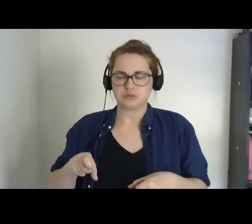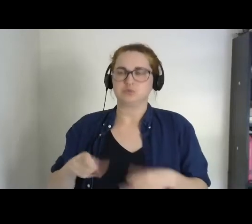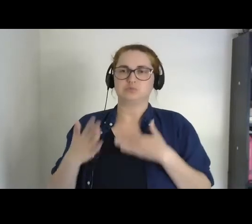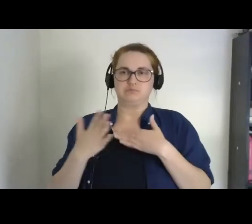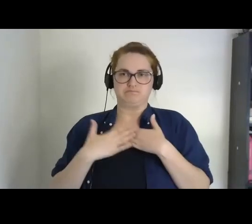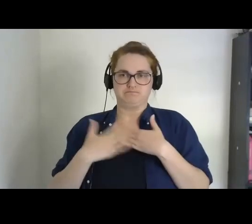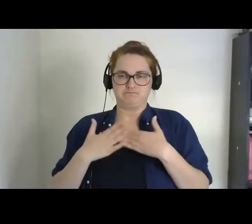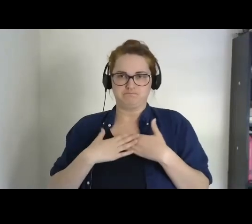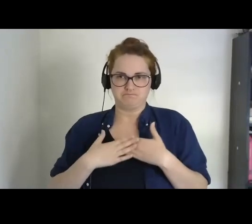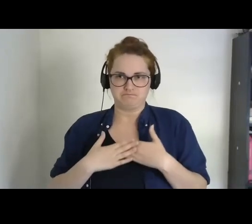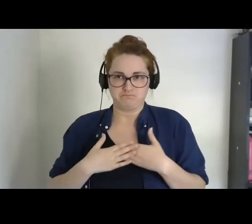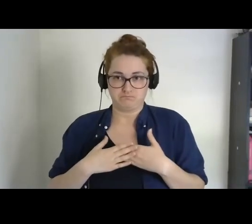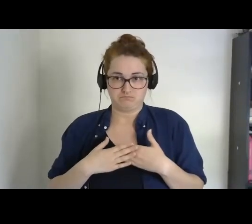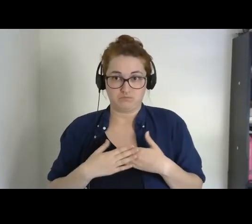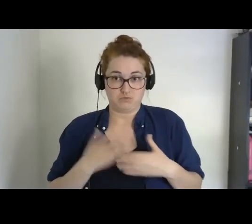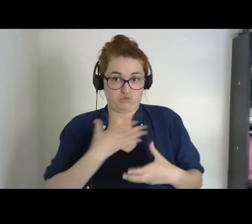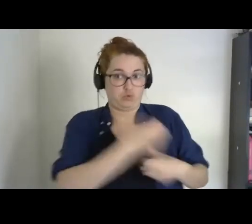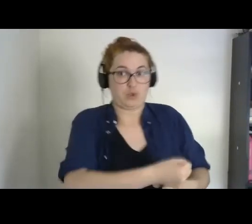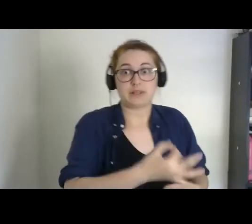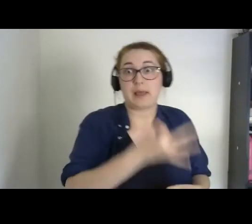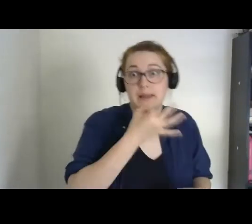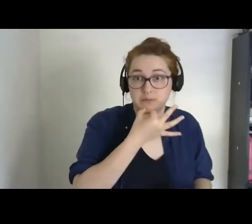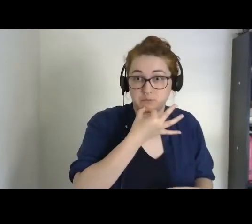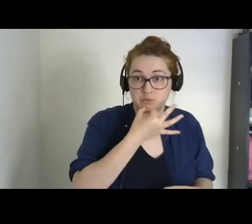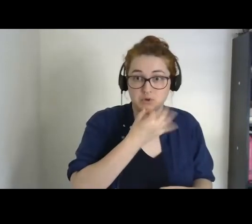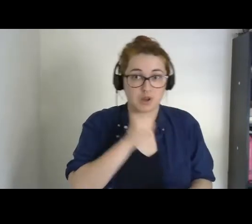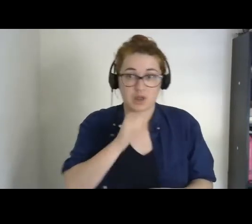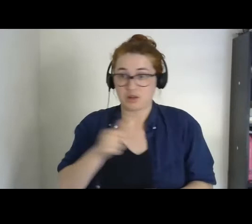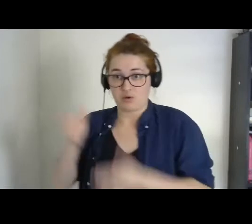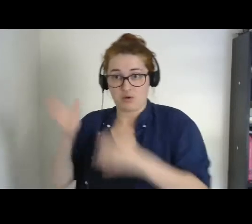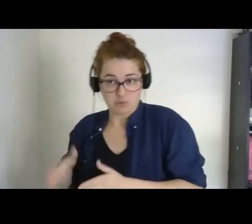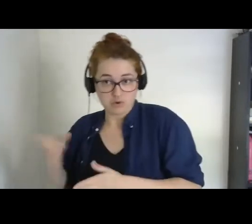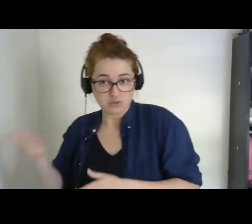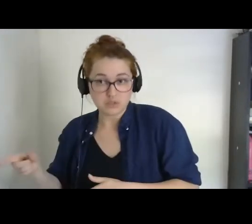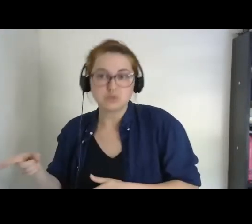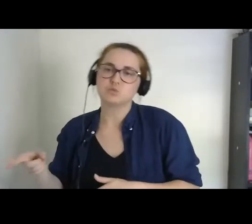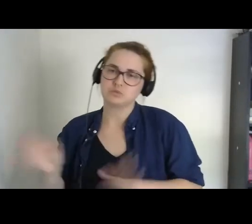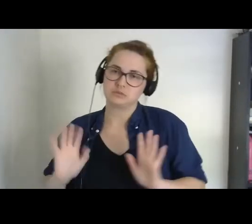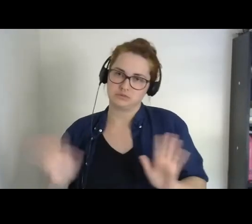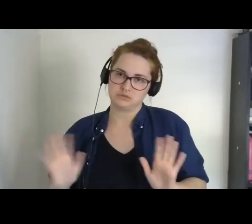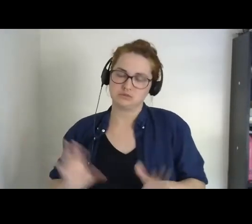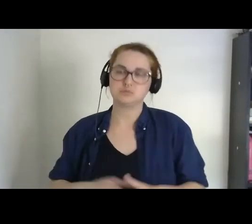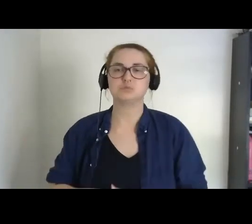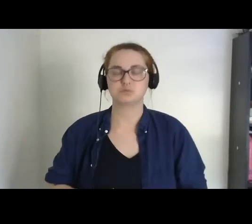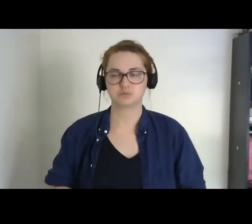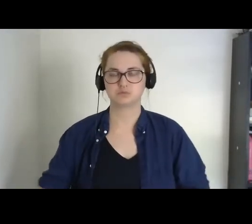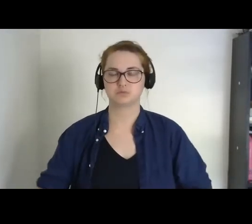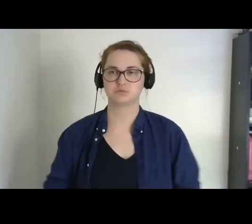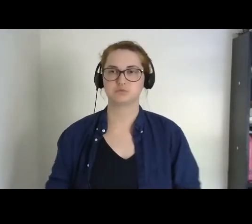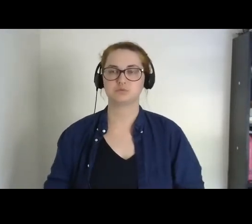general characteristics to that individual rather than focusing on the individual ability.